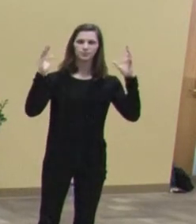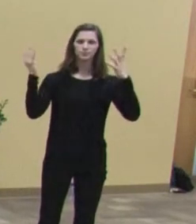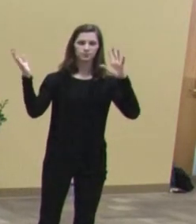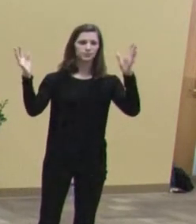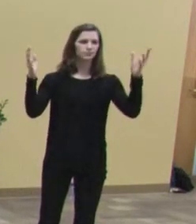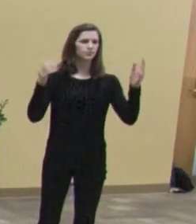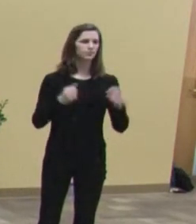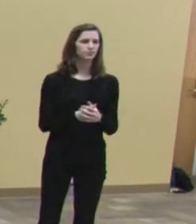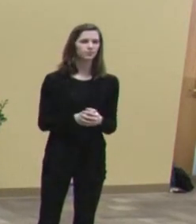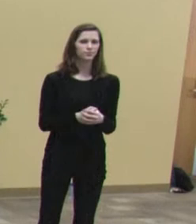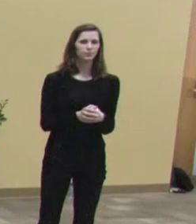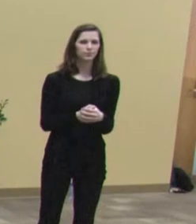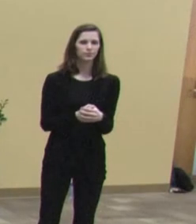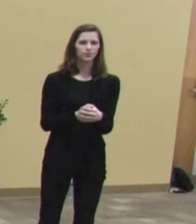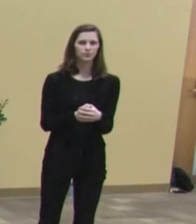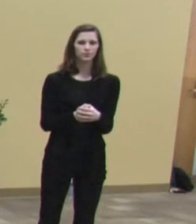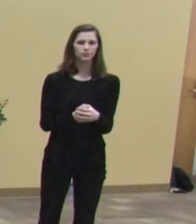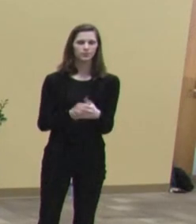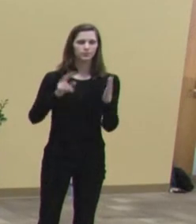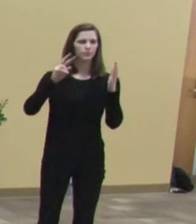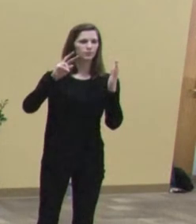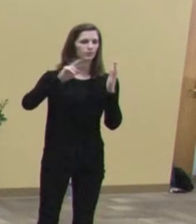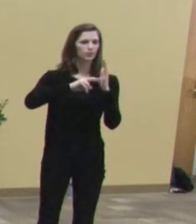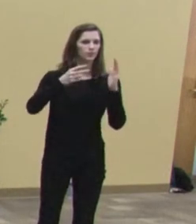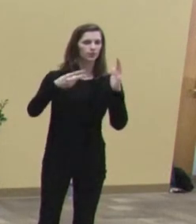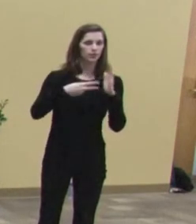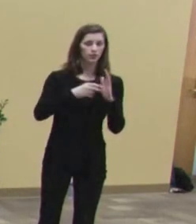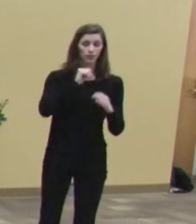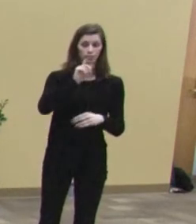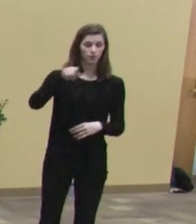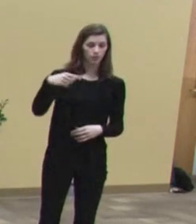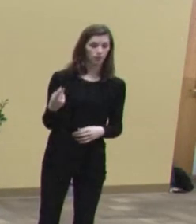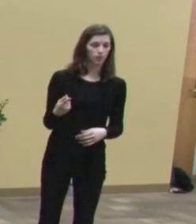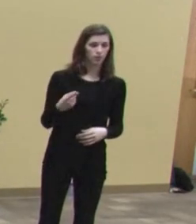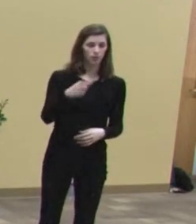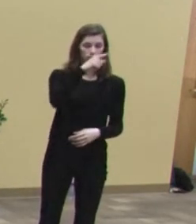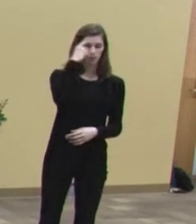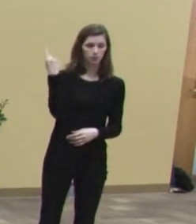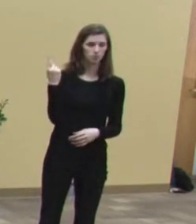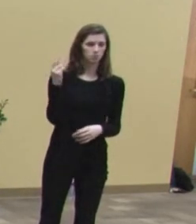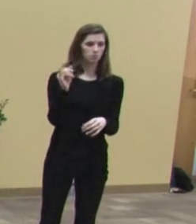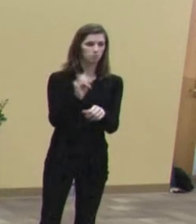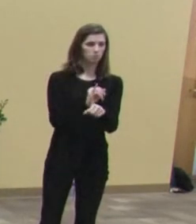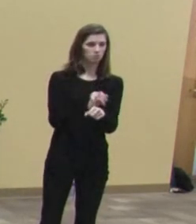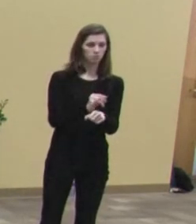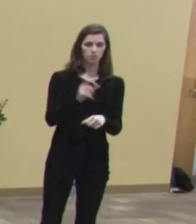And not only that, we've got to strengthen black institutions.